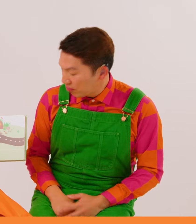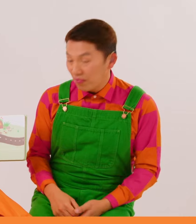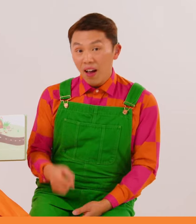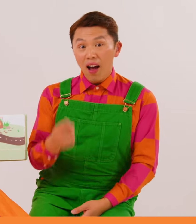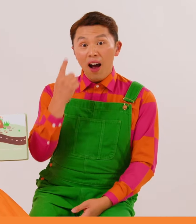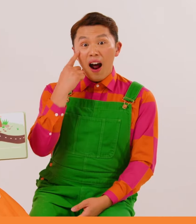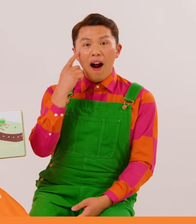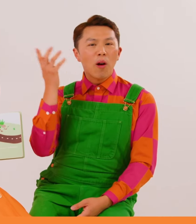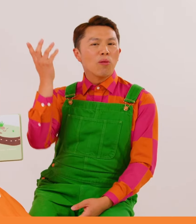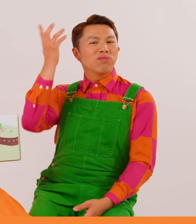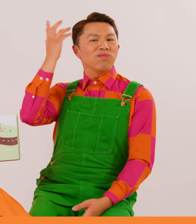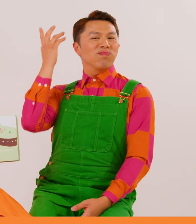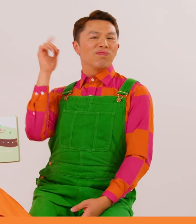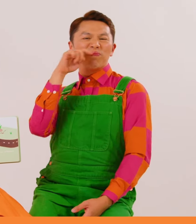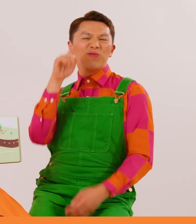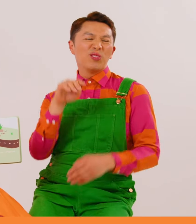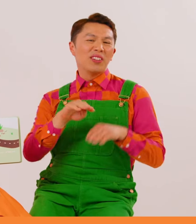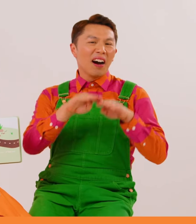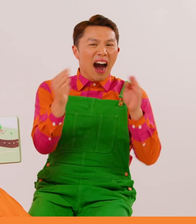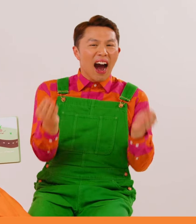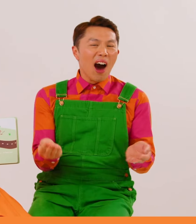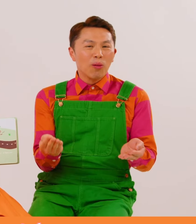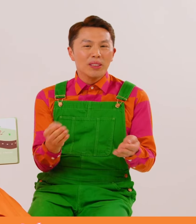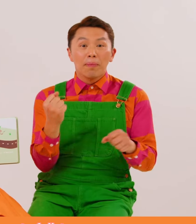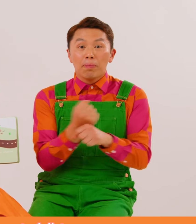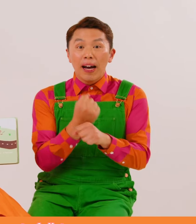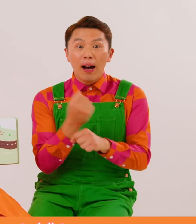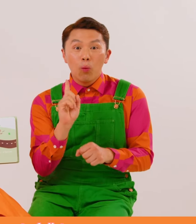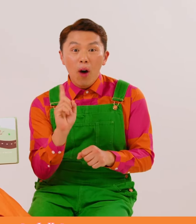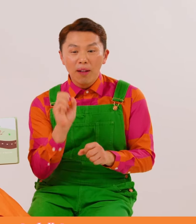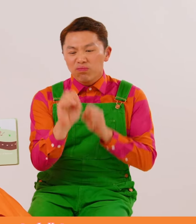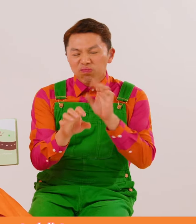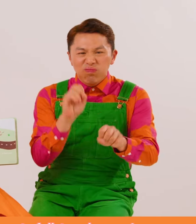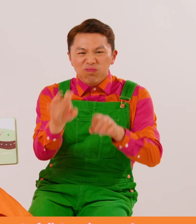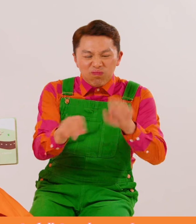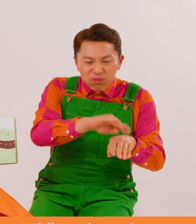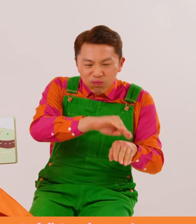This is a cosy home Made of dirt A burrow